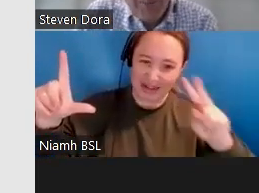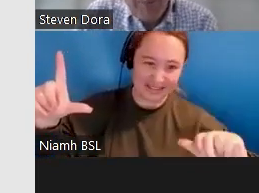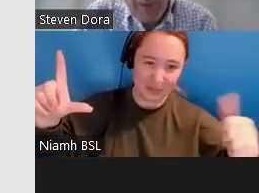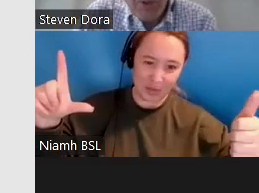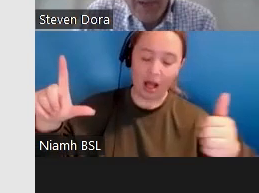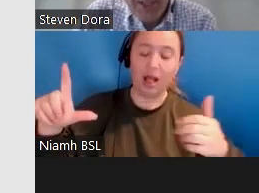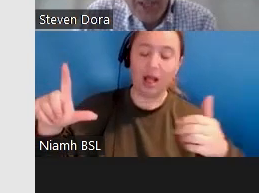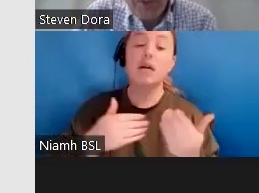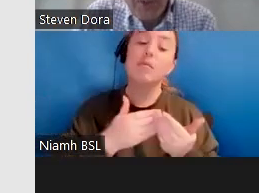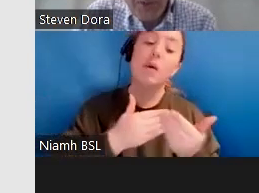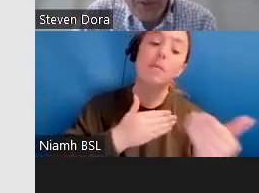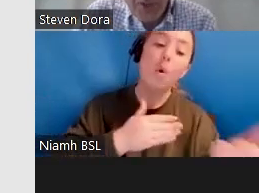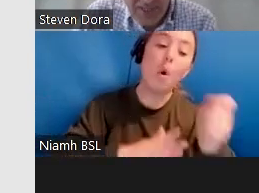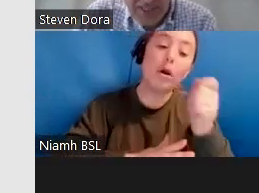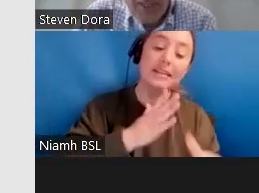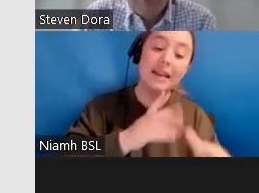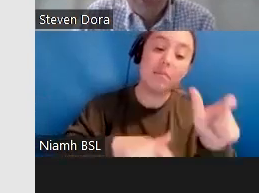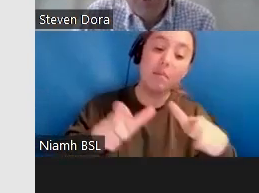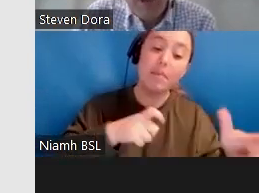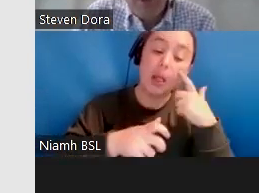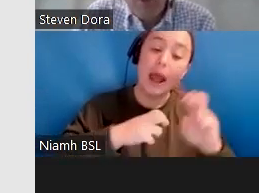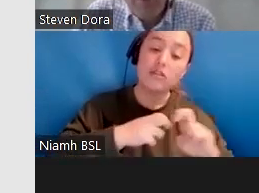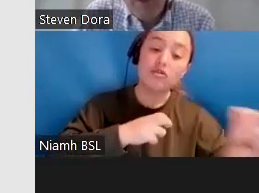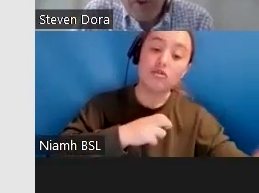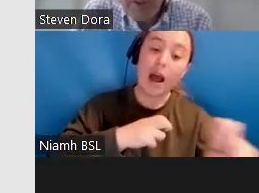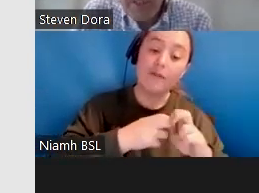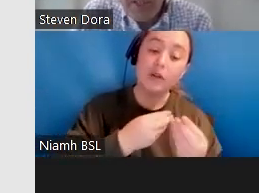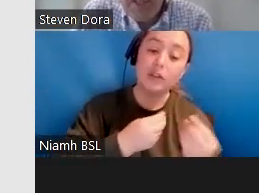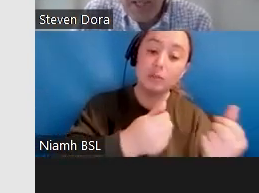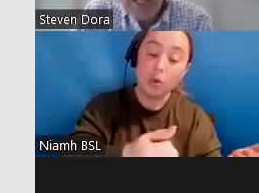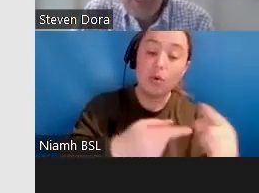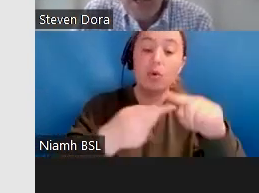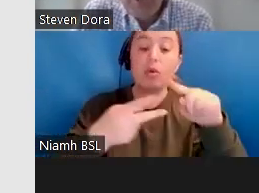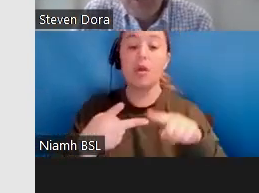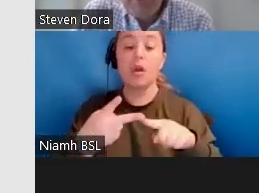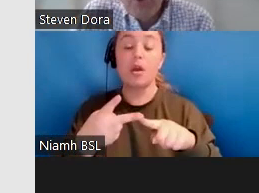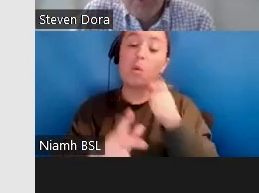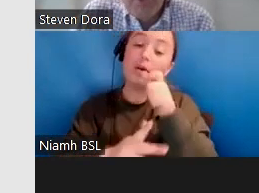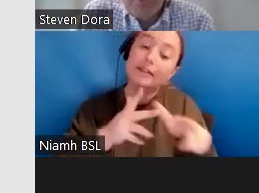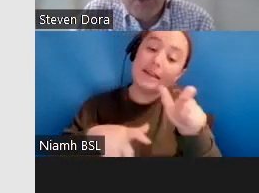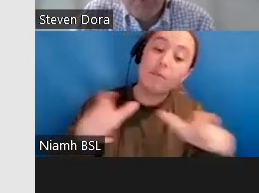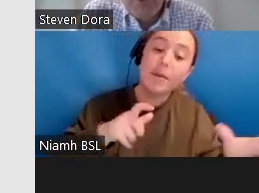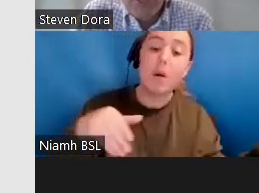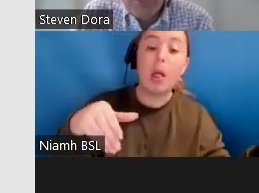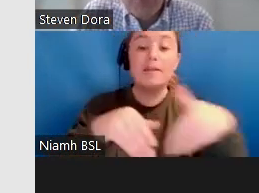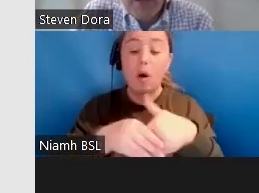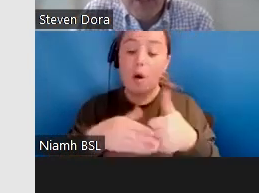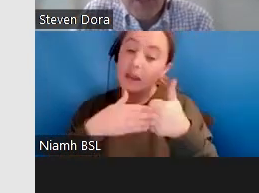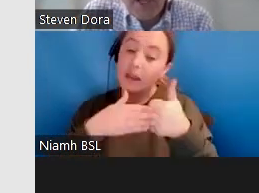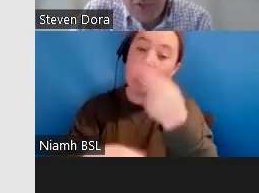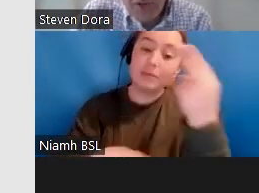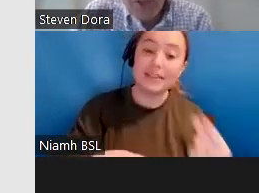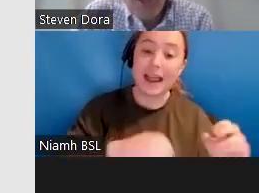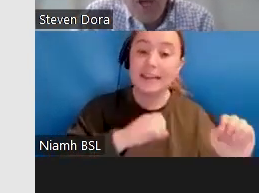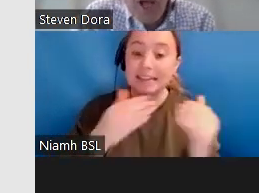disabled people make successful door-to-door journeys. Disabled people are more involved in the design, development and improvement of transport policies, services